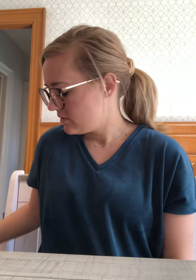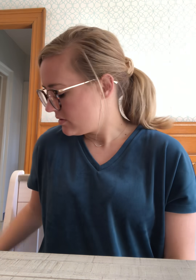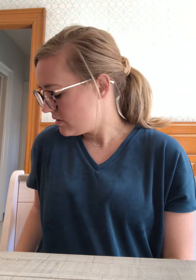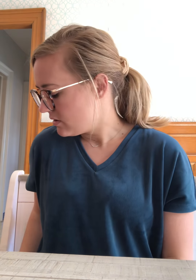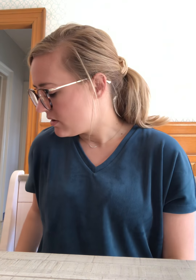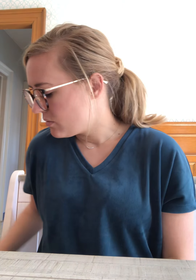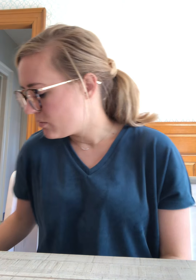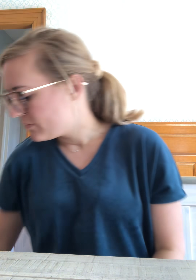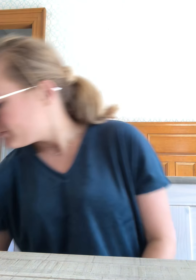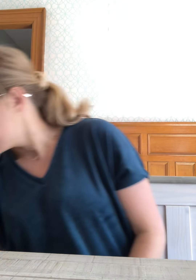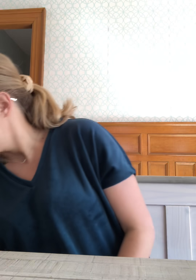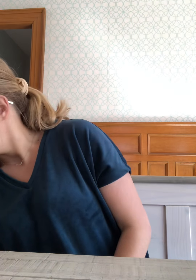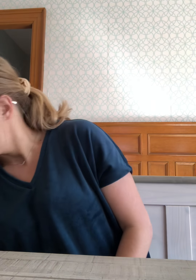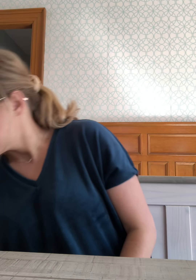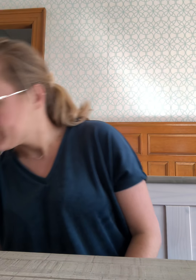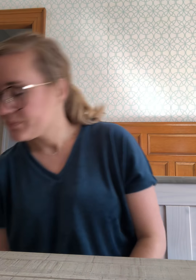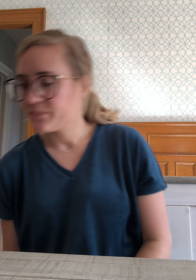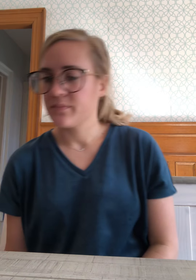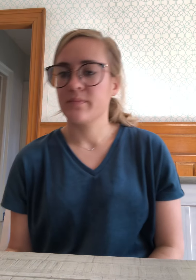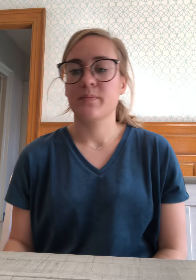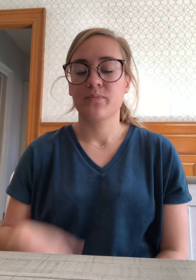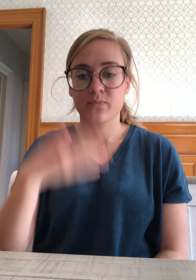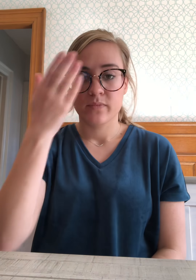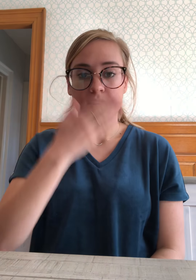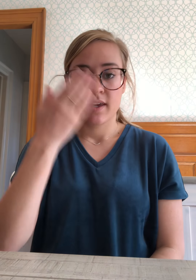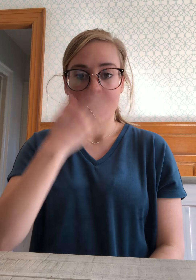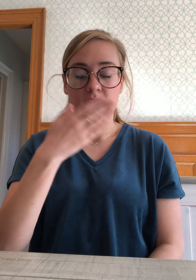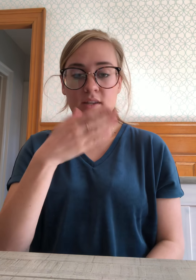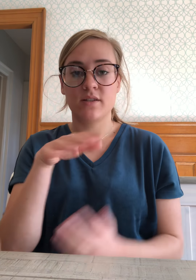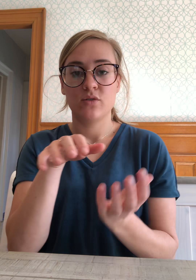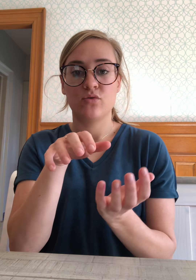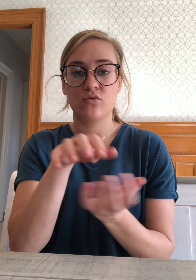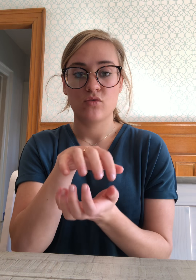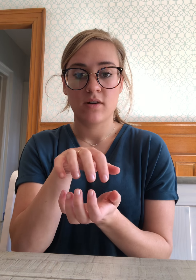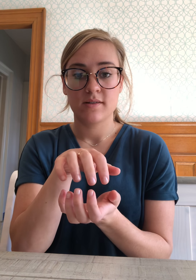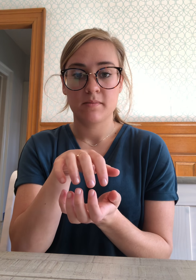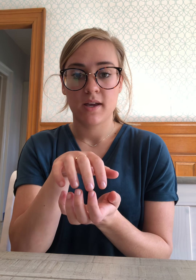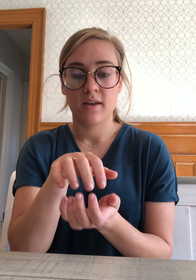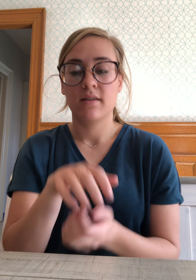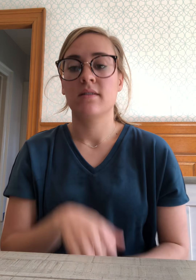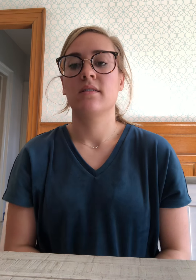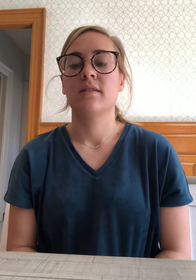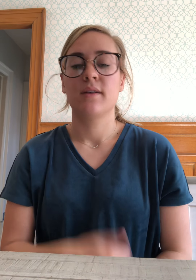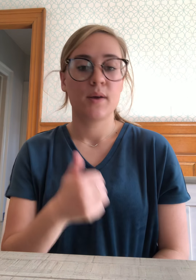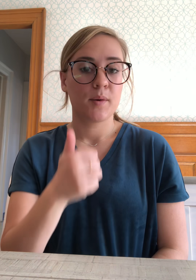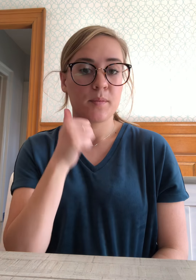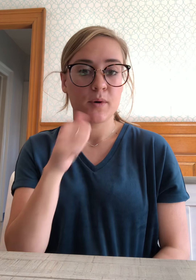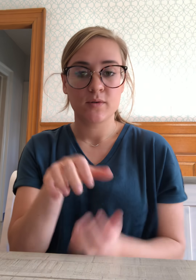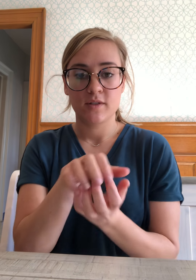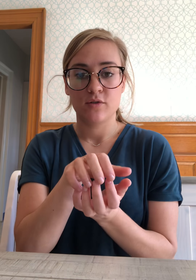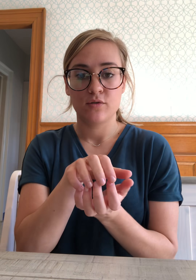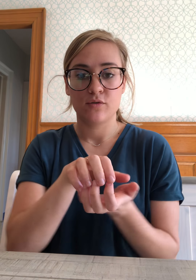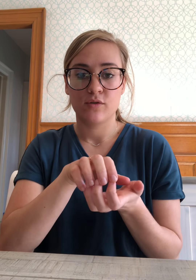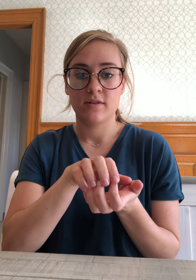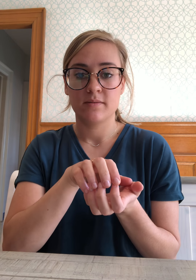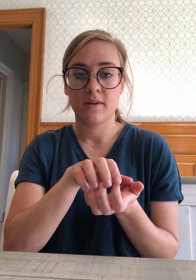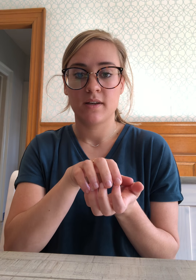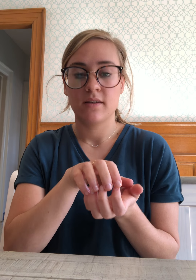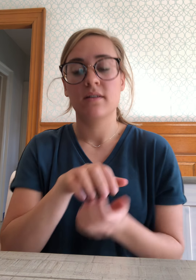describe anterior crossbites. Type 4, posterior crossbites. In